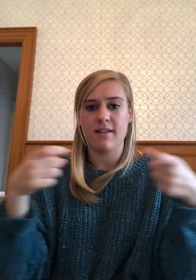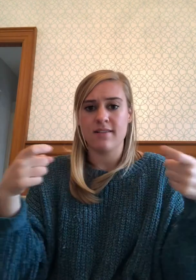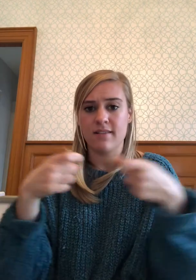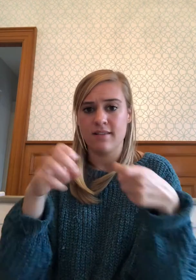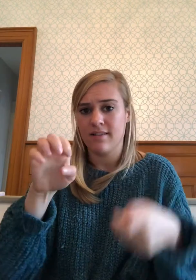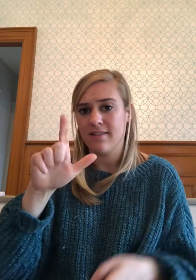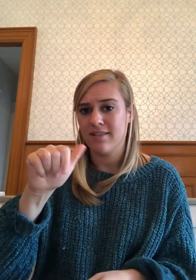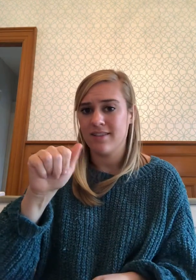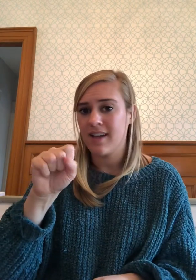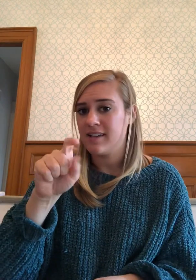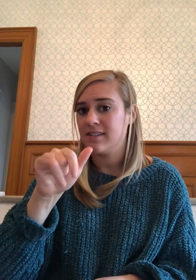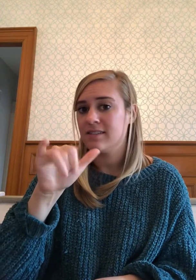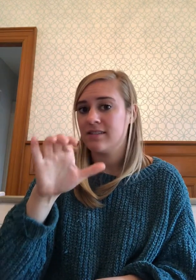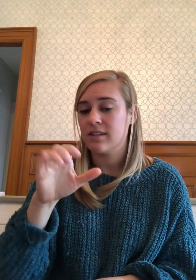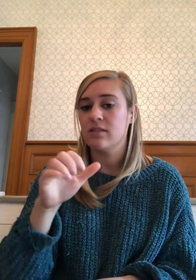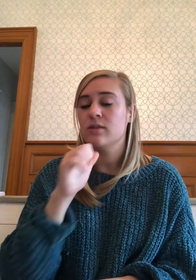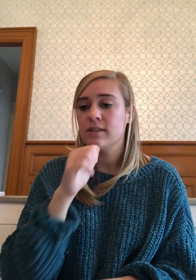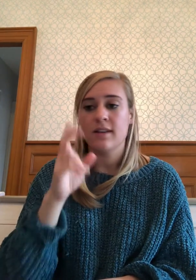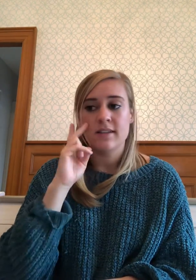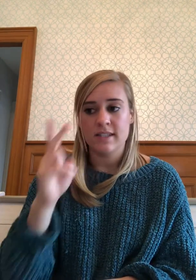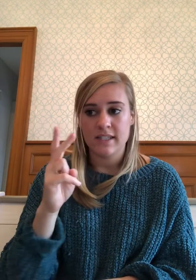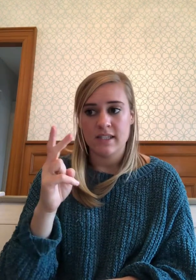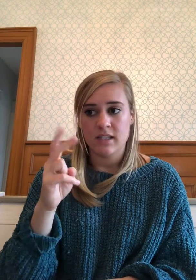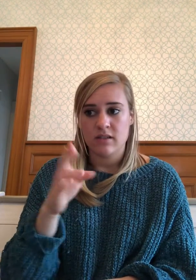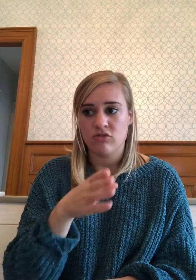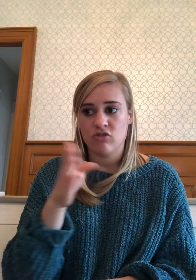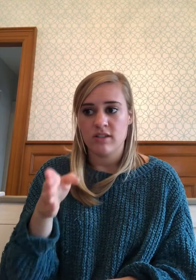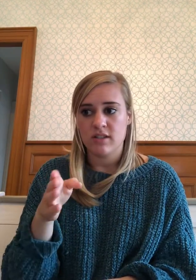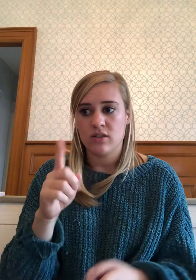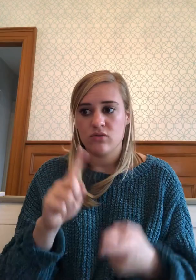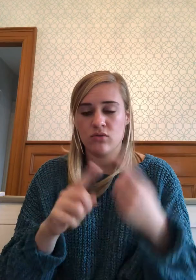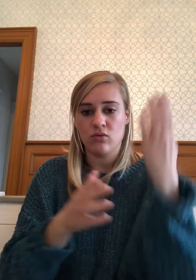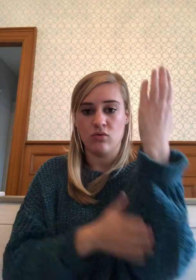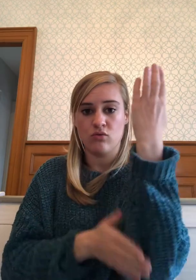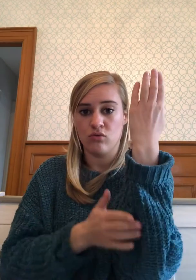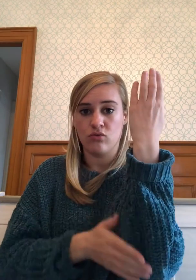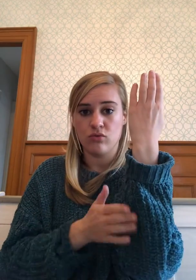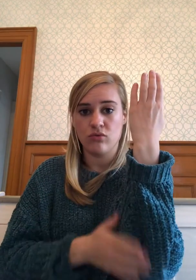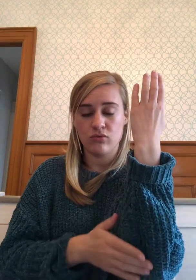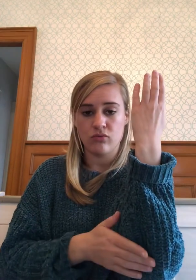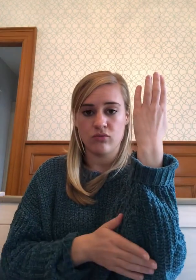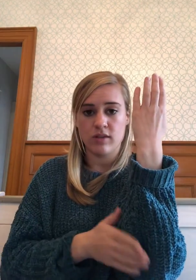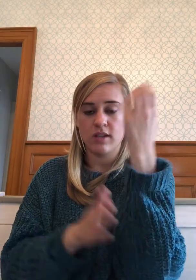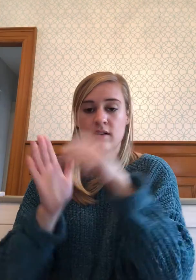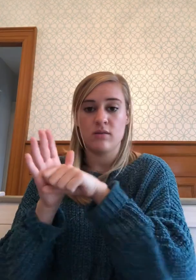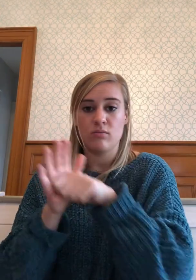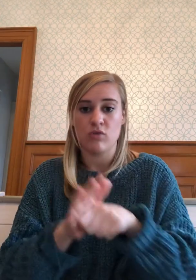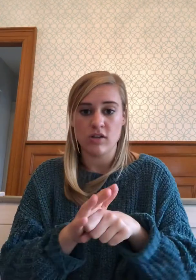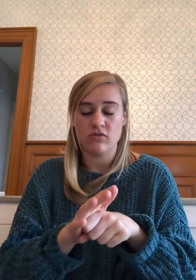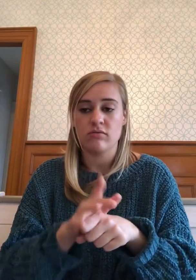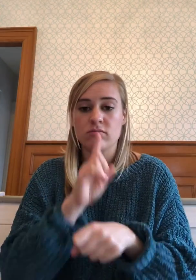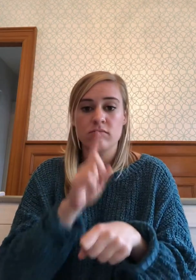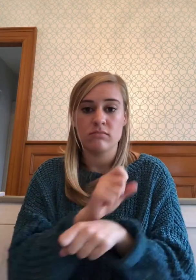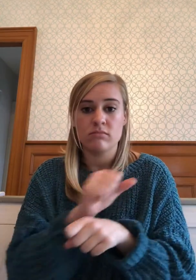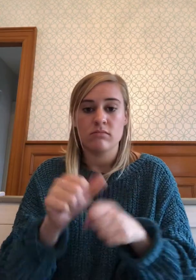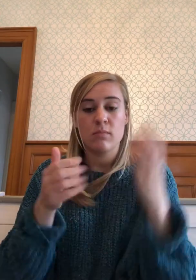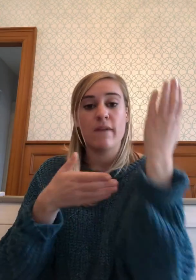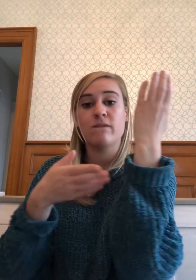seen adjacent to the root in compression. It's further away from that, inside